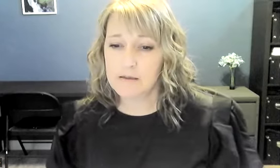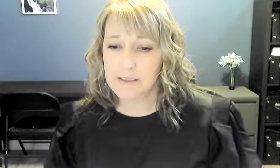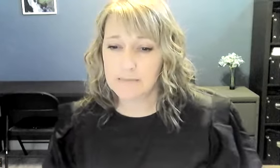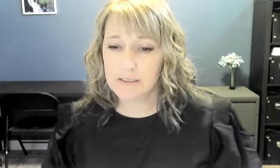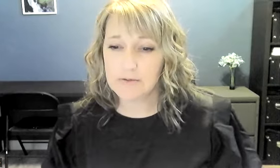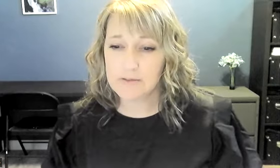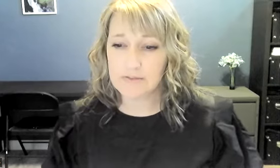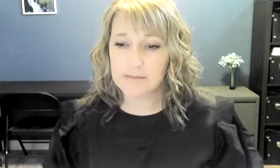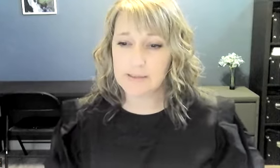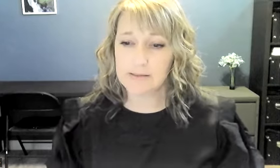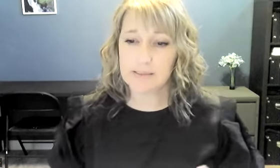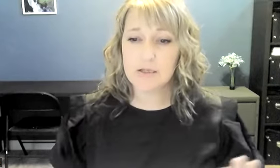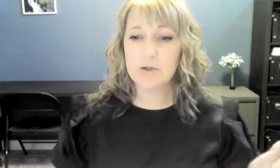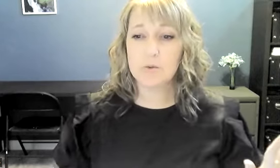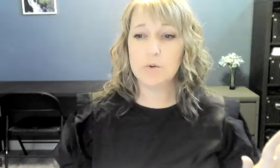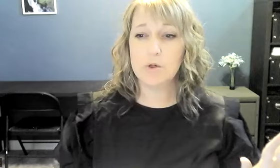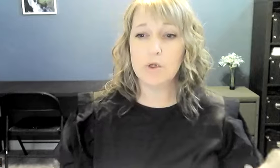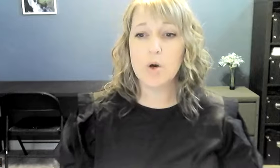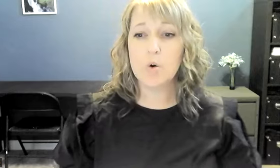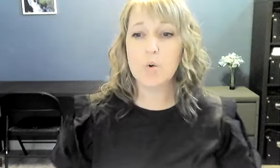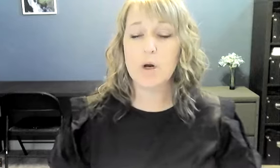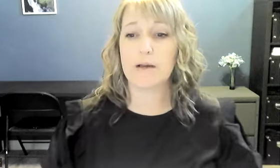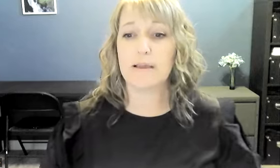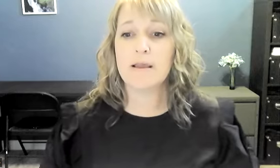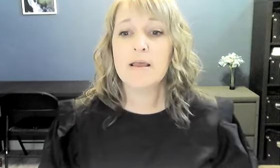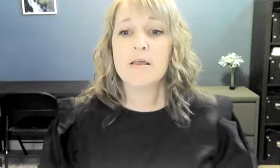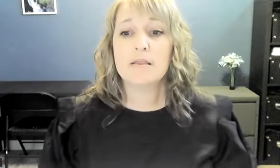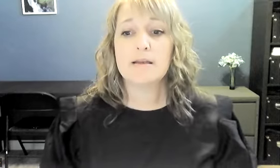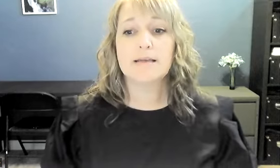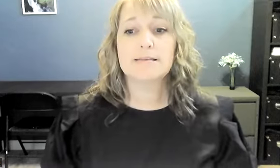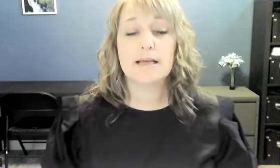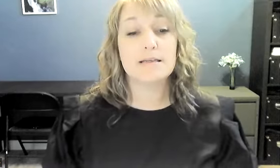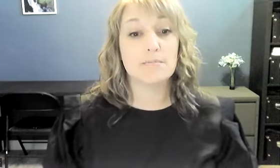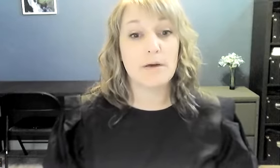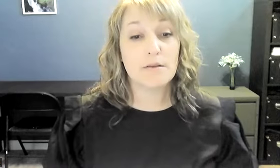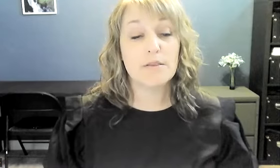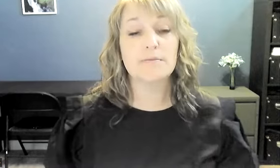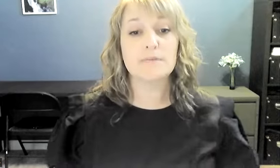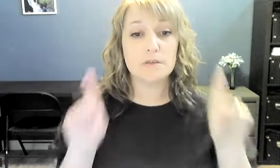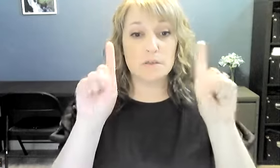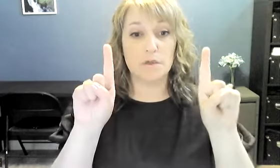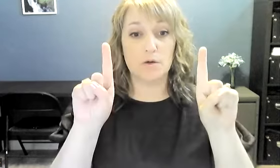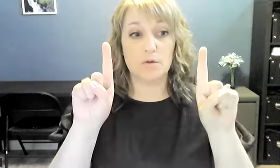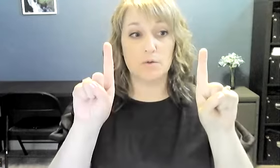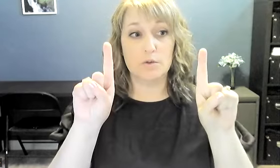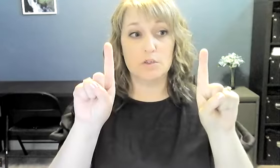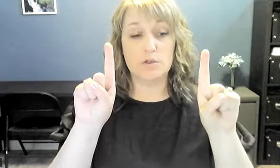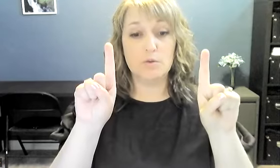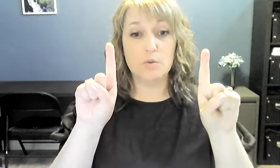Looking at my notes, did I have something else to tell you? No. Okay. The next sign is month. So 2